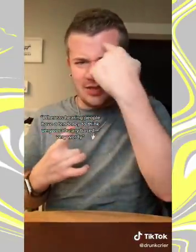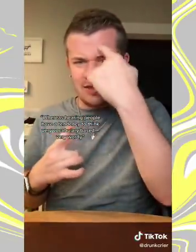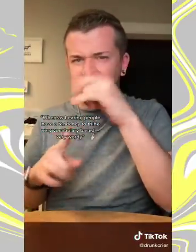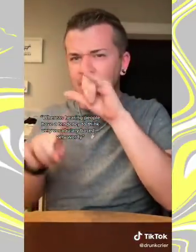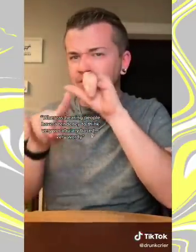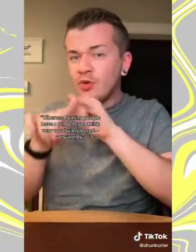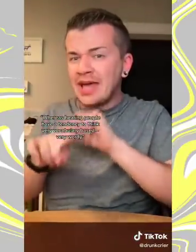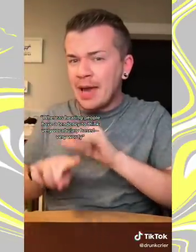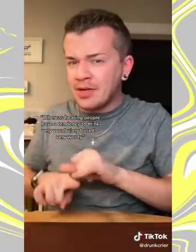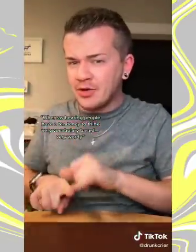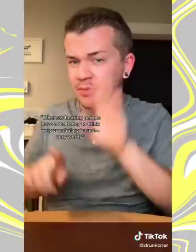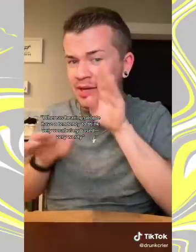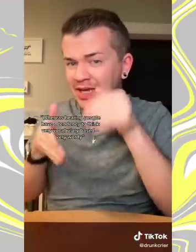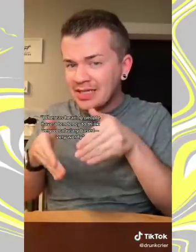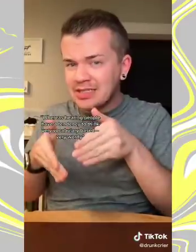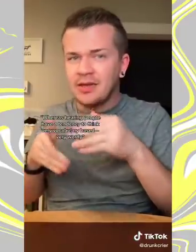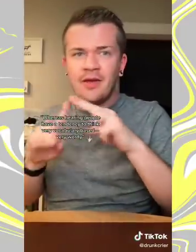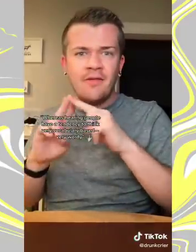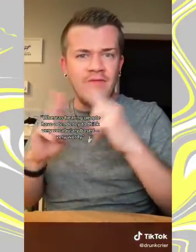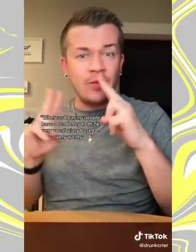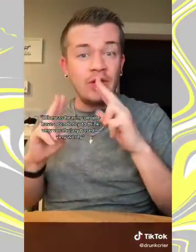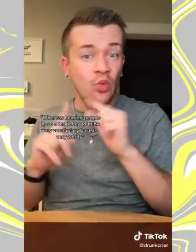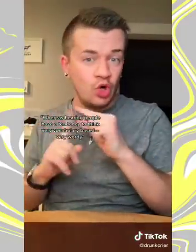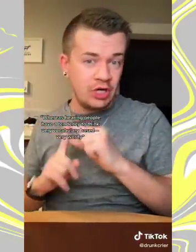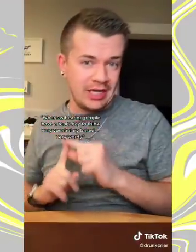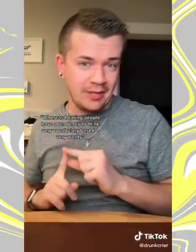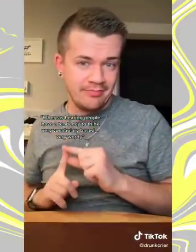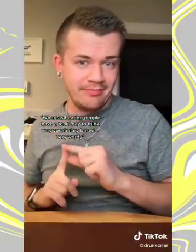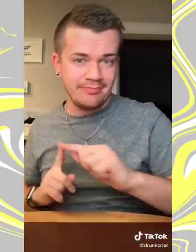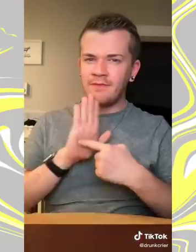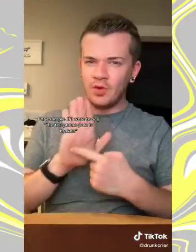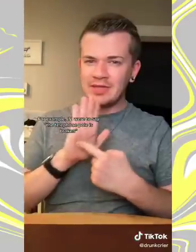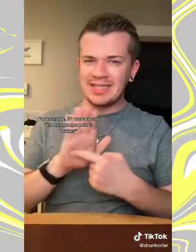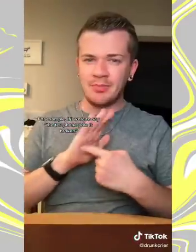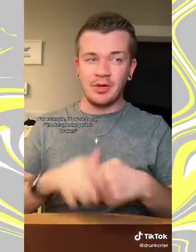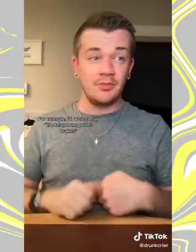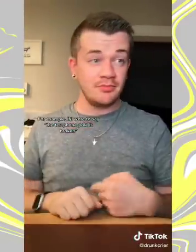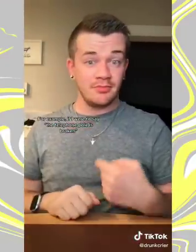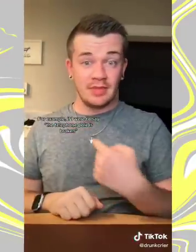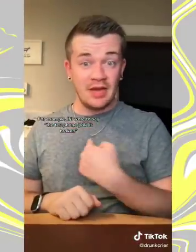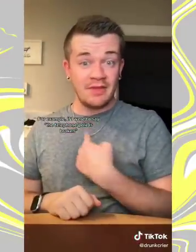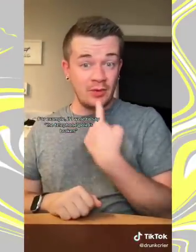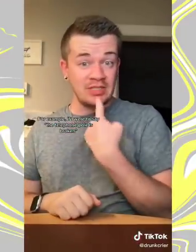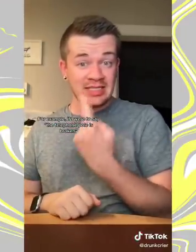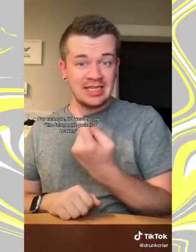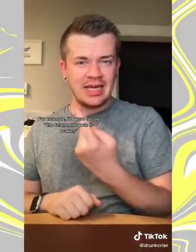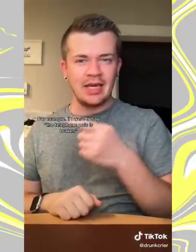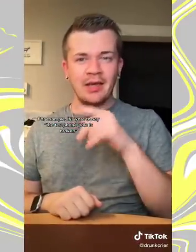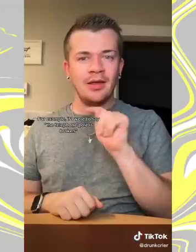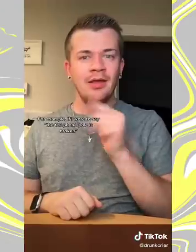very vocabulary based, very wordy. For example, if I was to say,